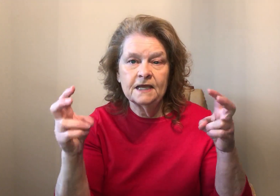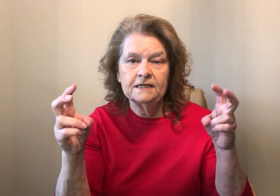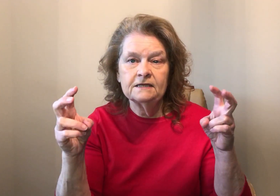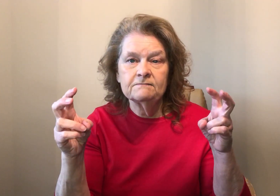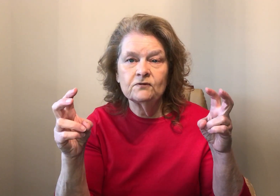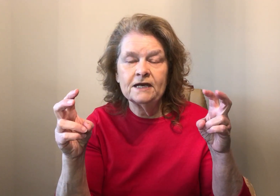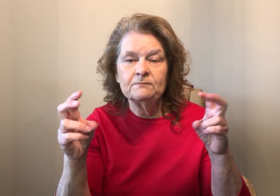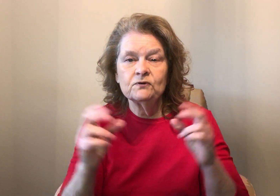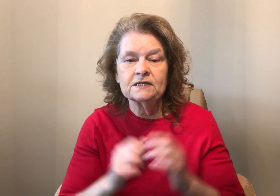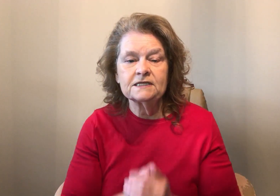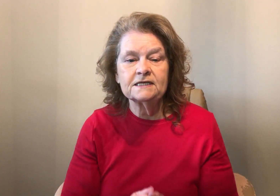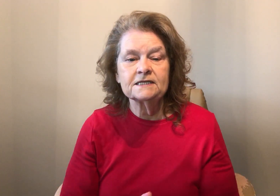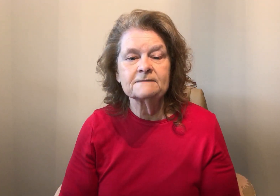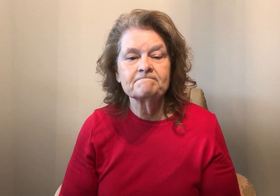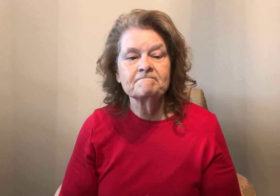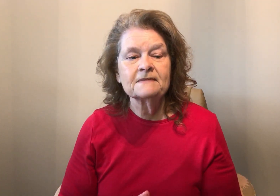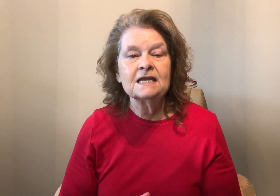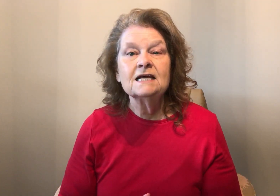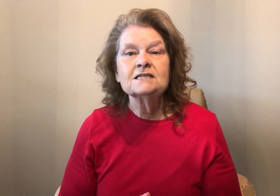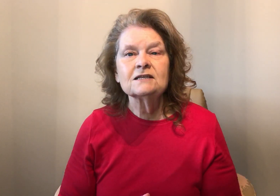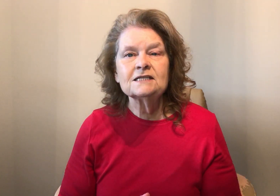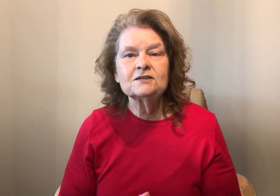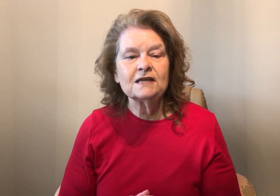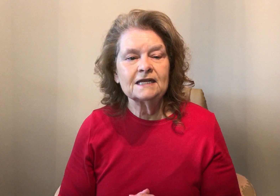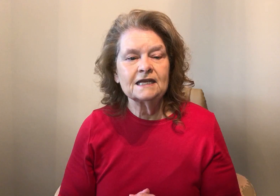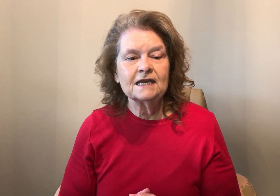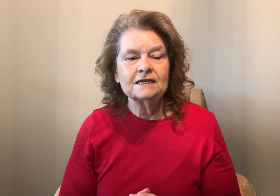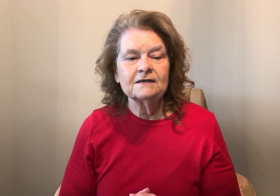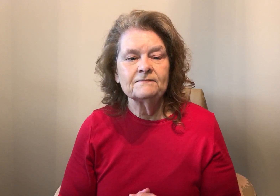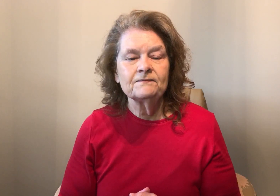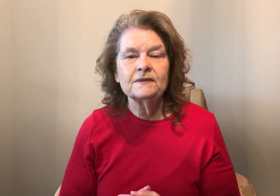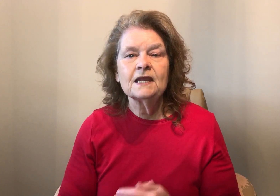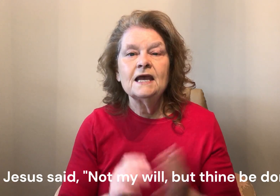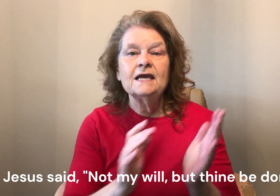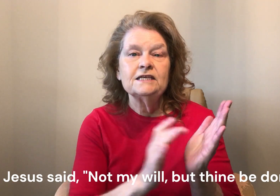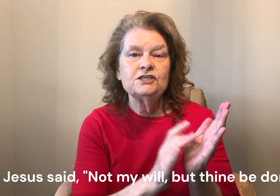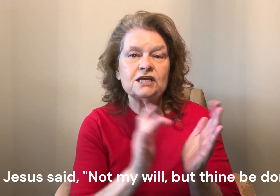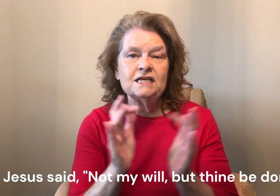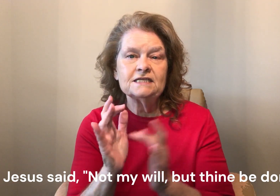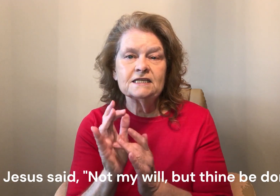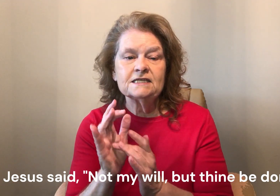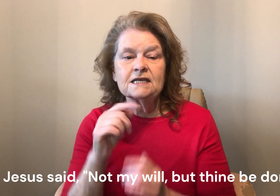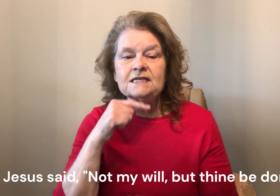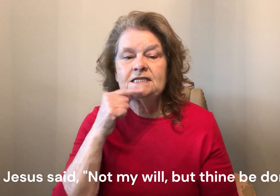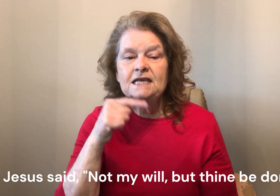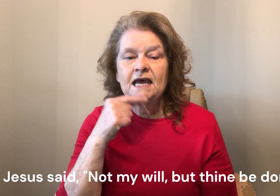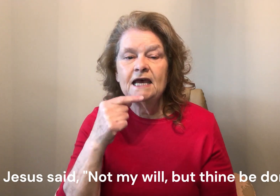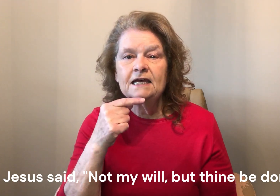And then in parentheses. So let's do that again. Jesus said,